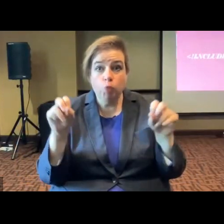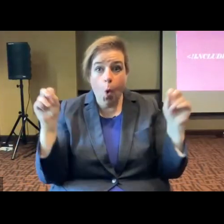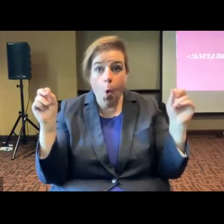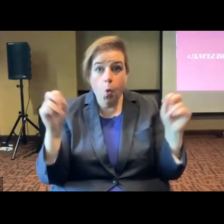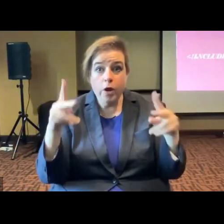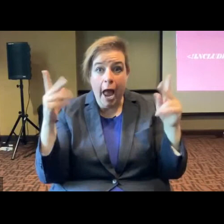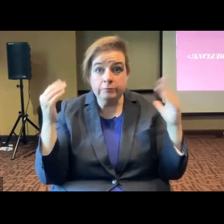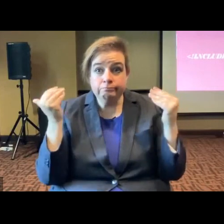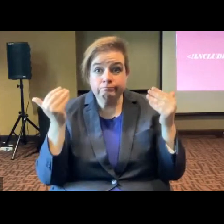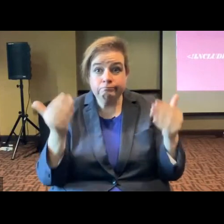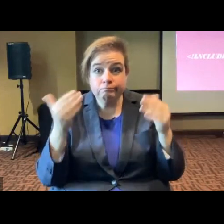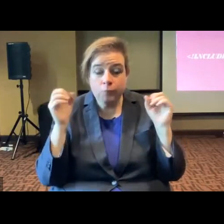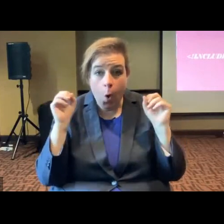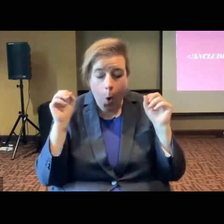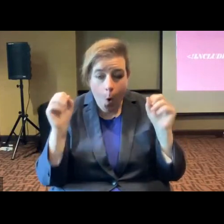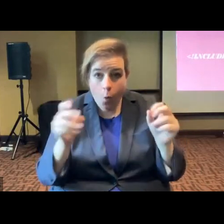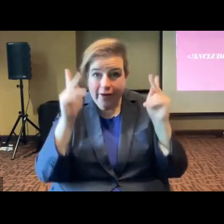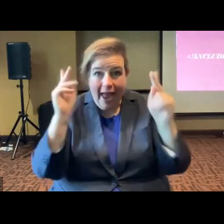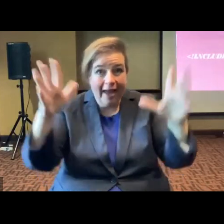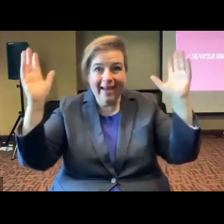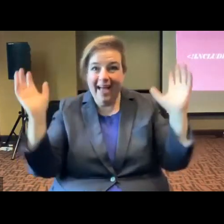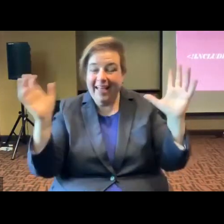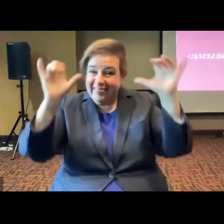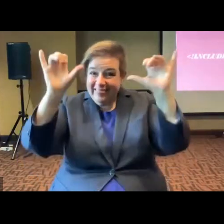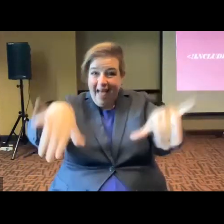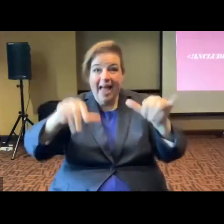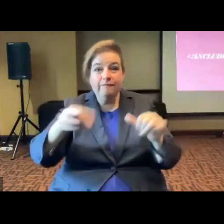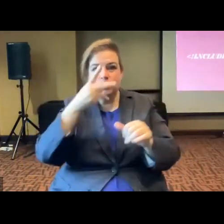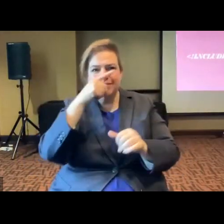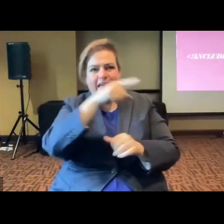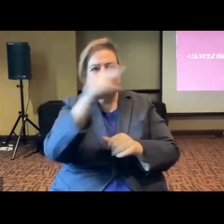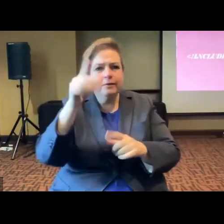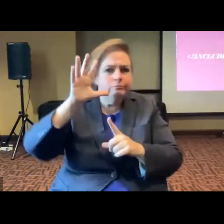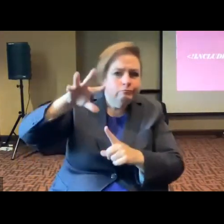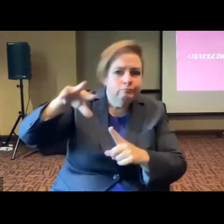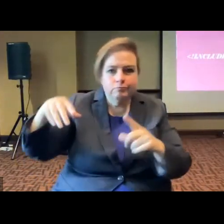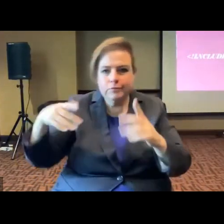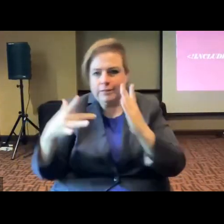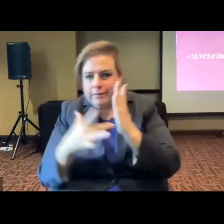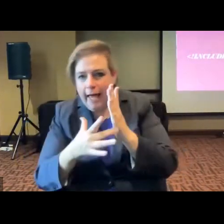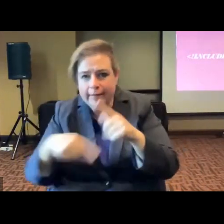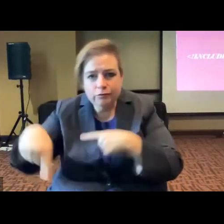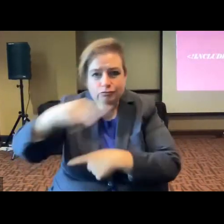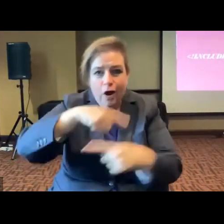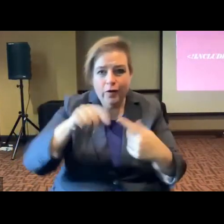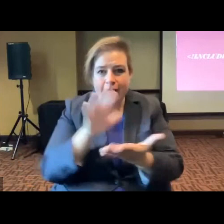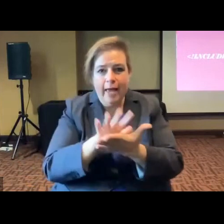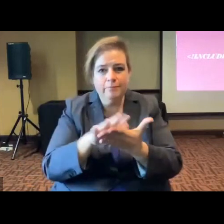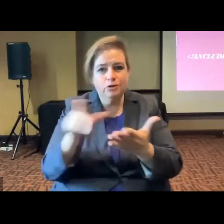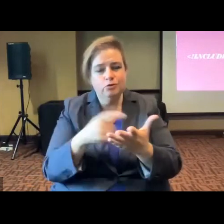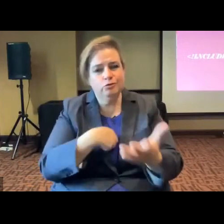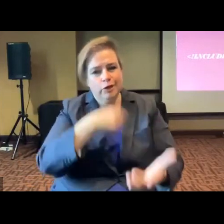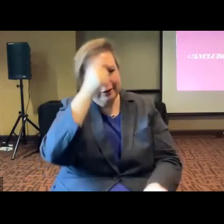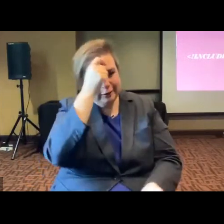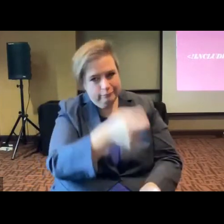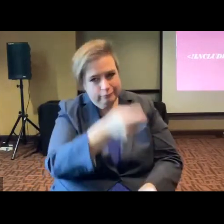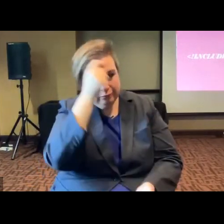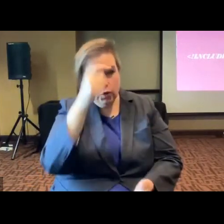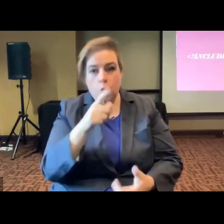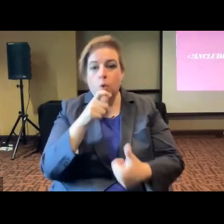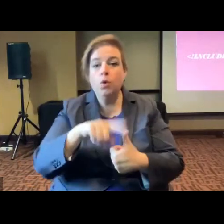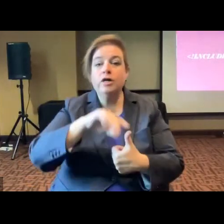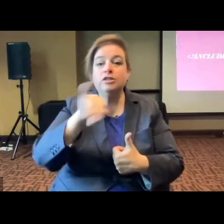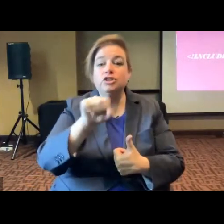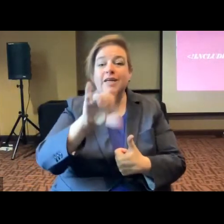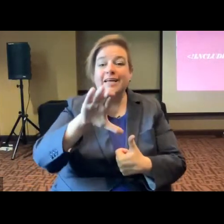okay. So that, if you see them around the campus this week, just tip your hat to them. Jessica J.